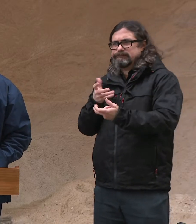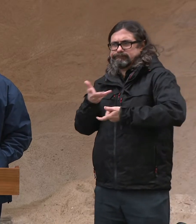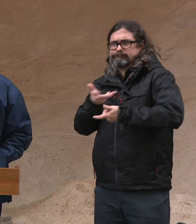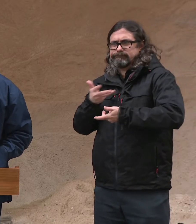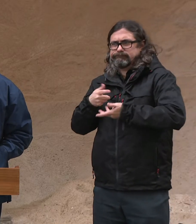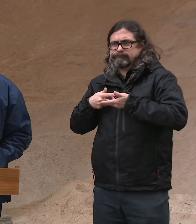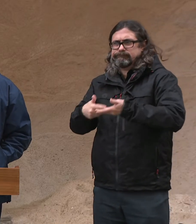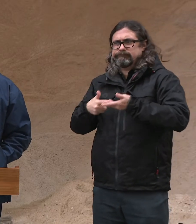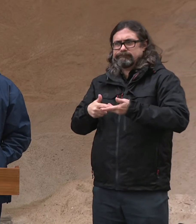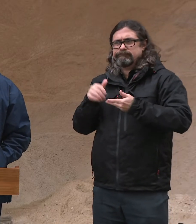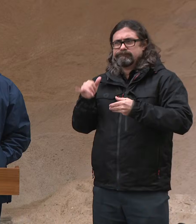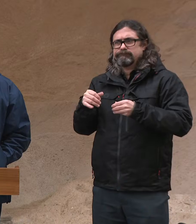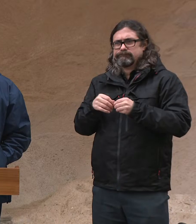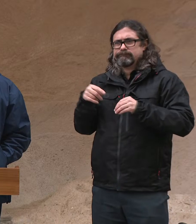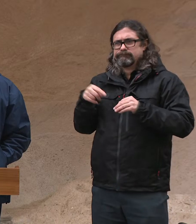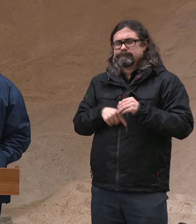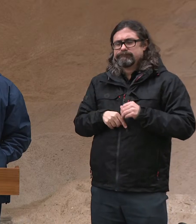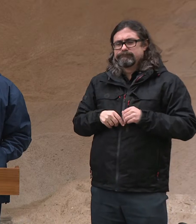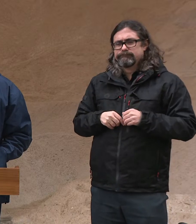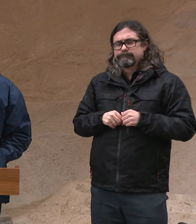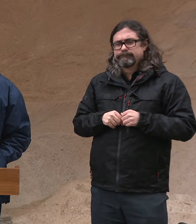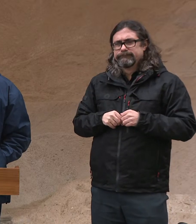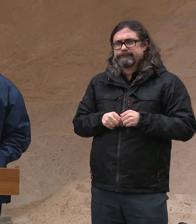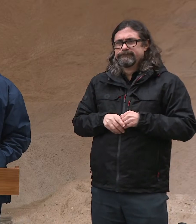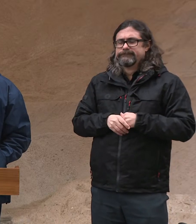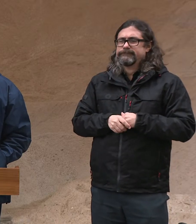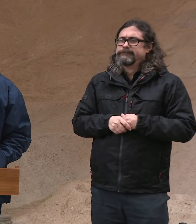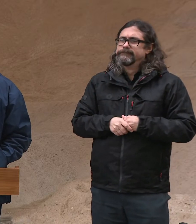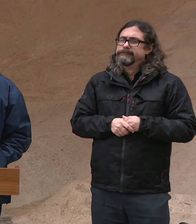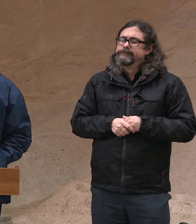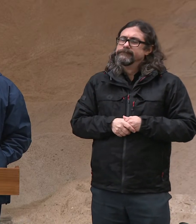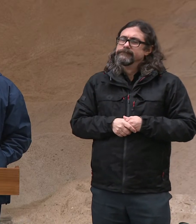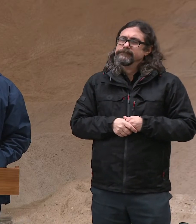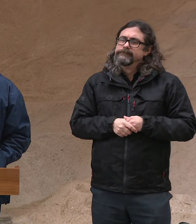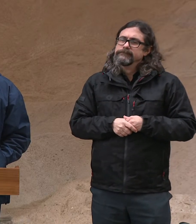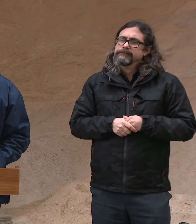on a higher level. Donald Trump received the